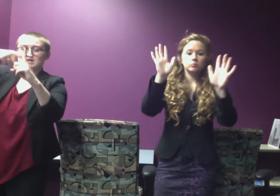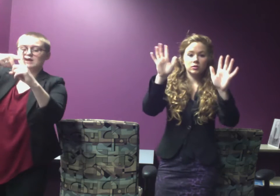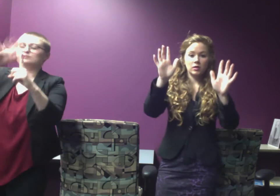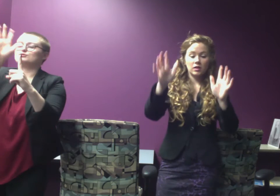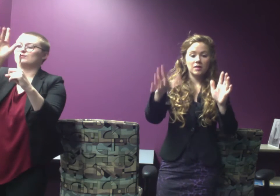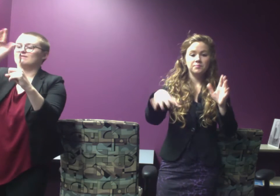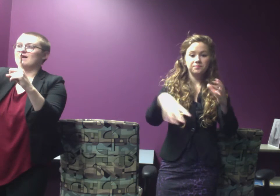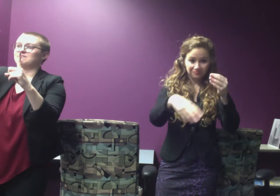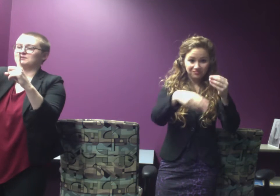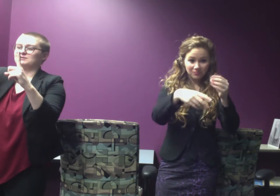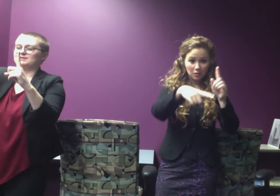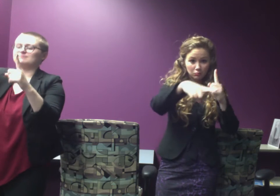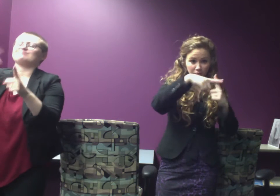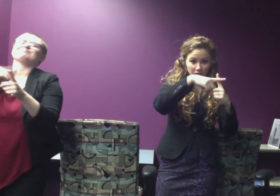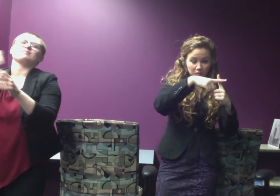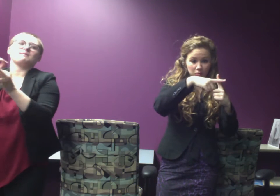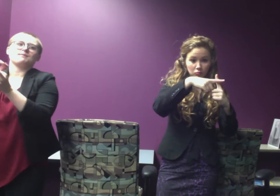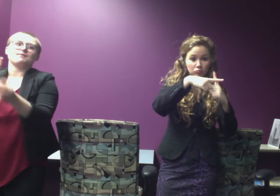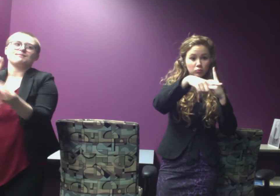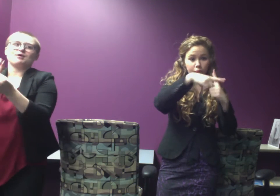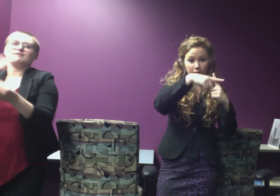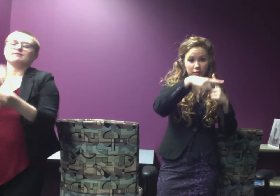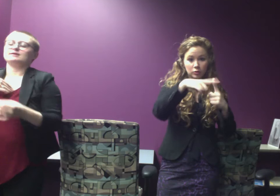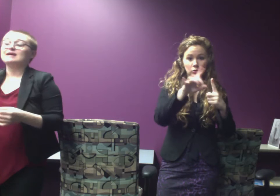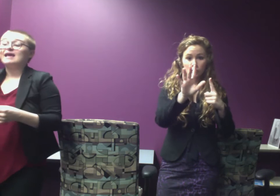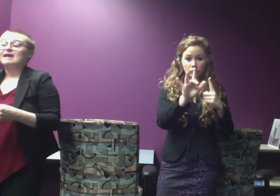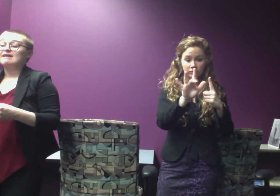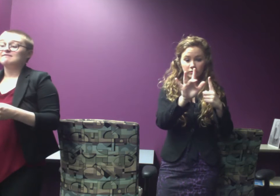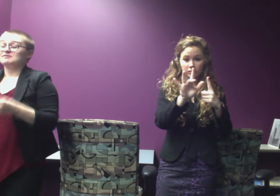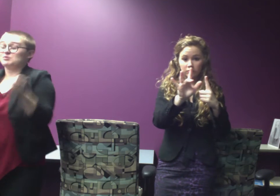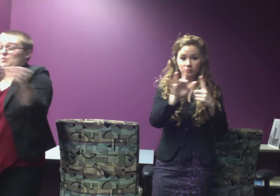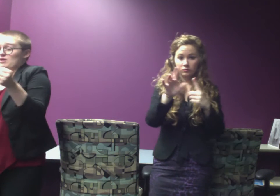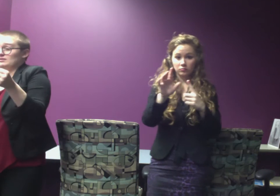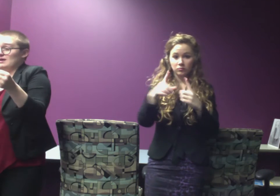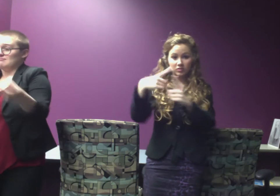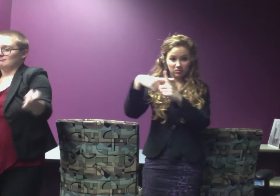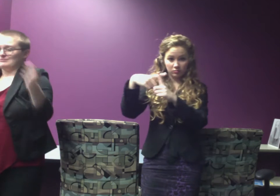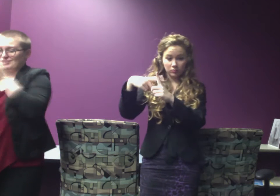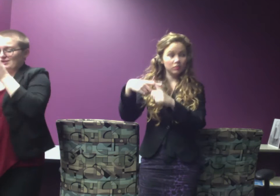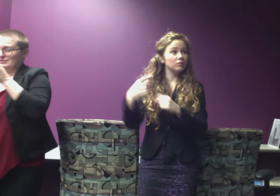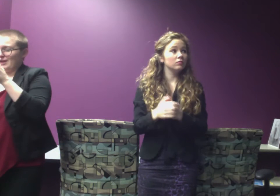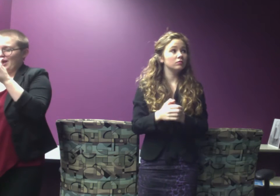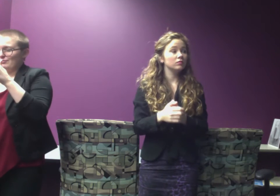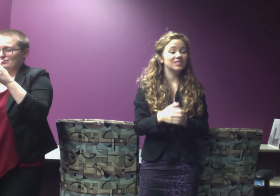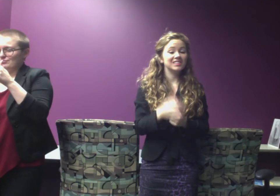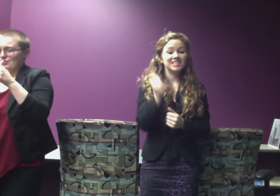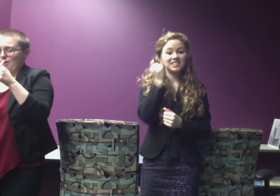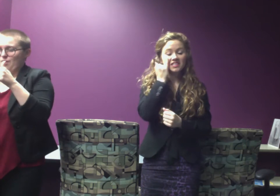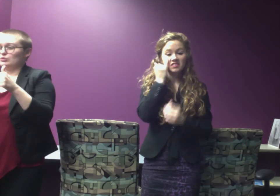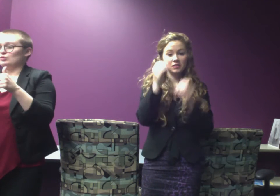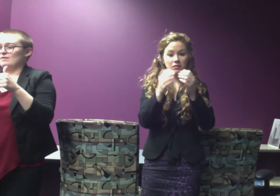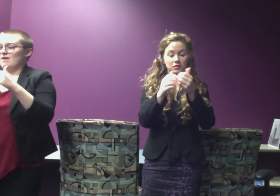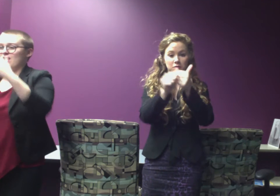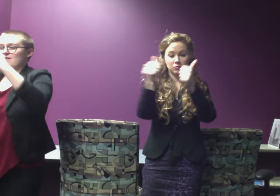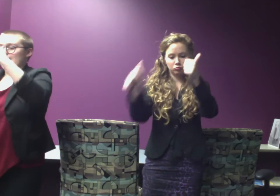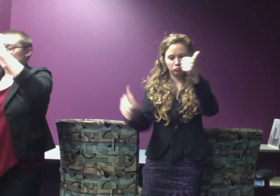25 degrees below 0. We probably wouldn't be in school if that were the case. How do we